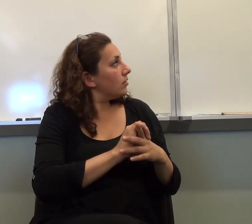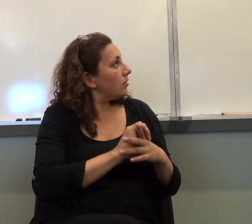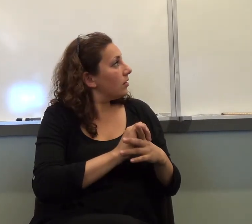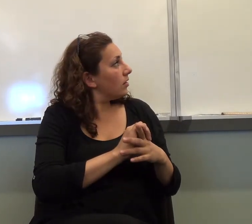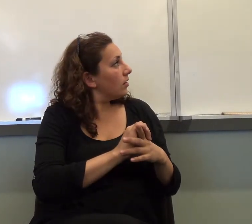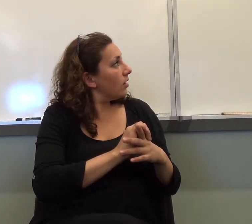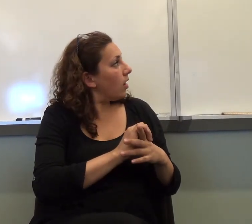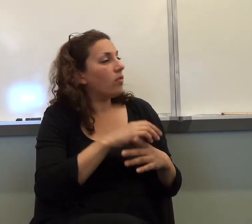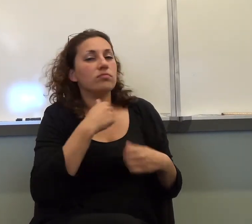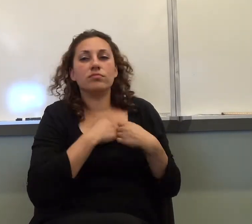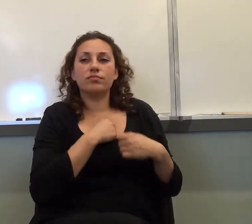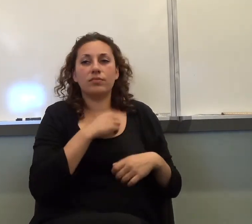the number